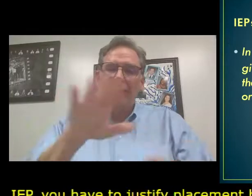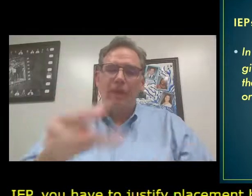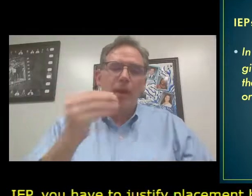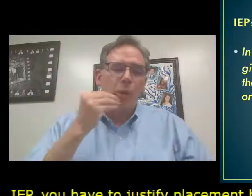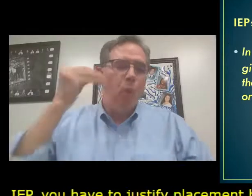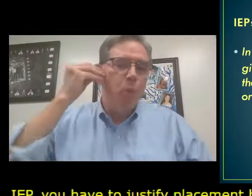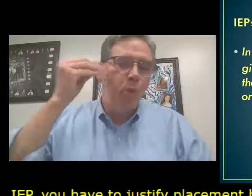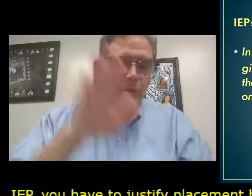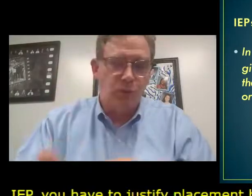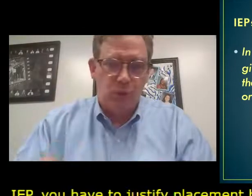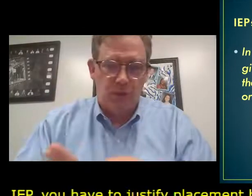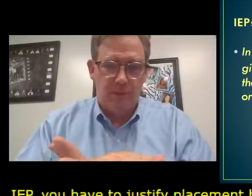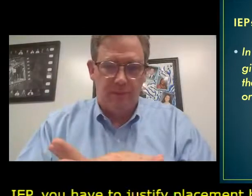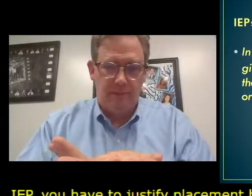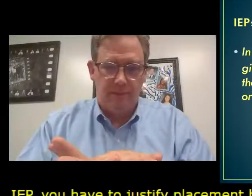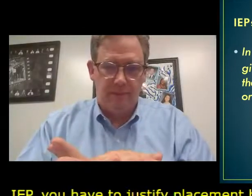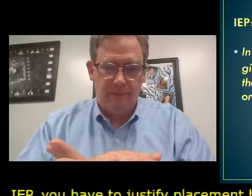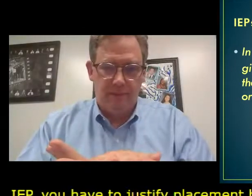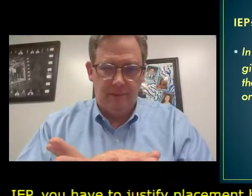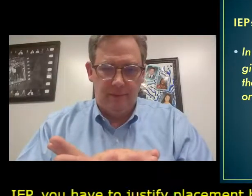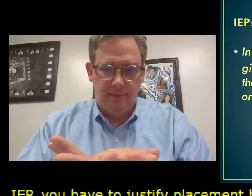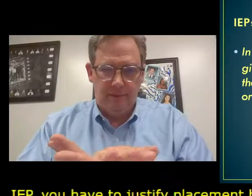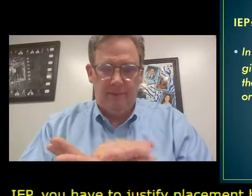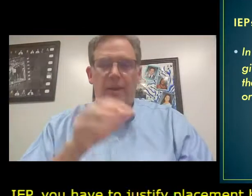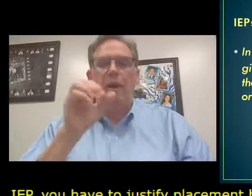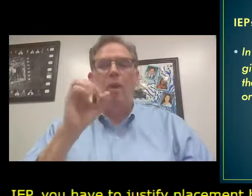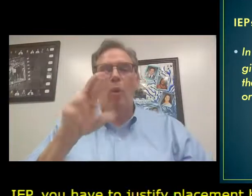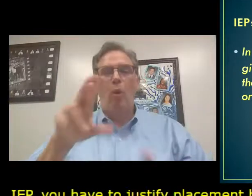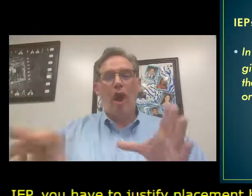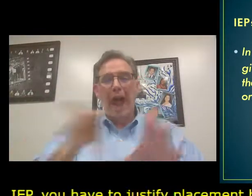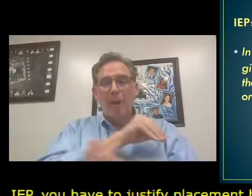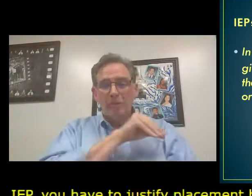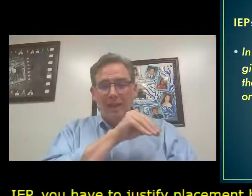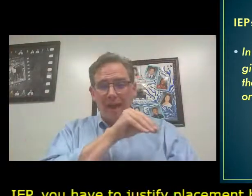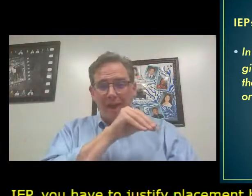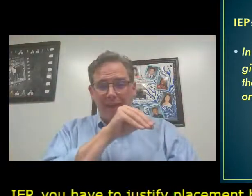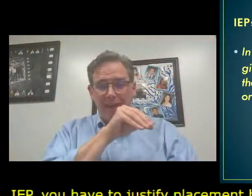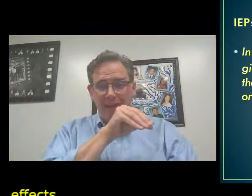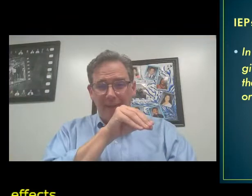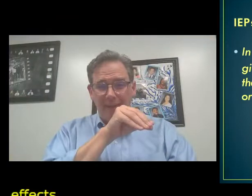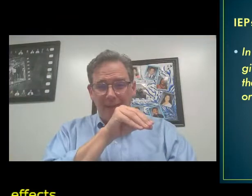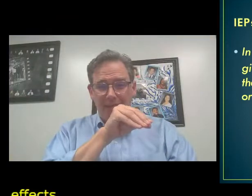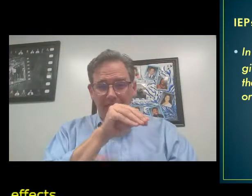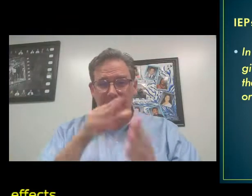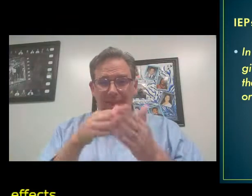Any harmful effects means anytime the student is not in their home school